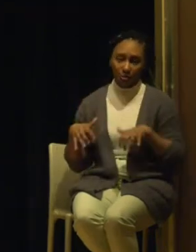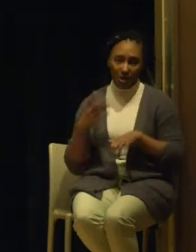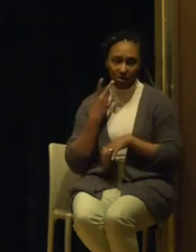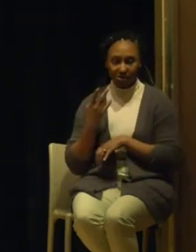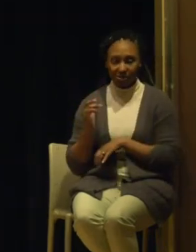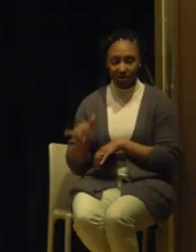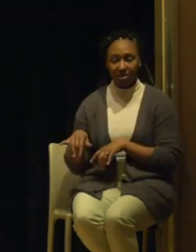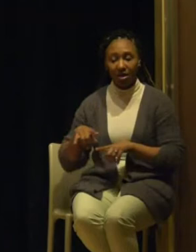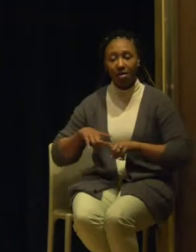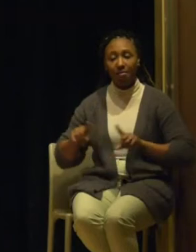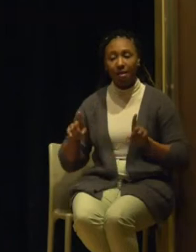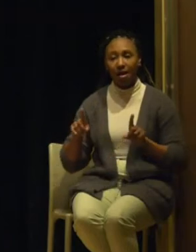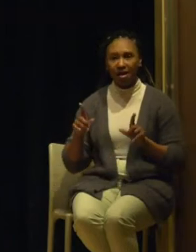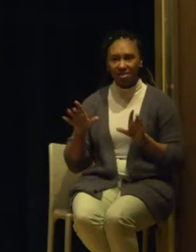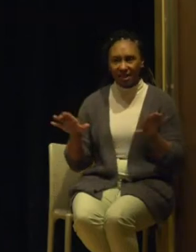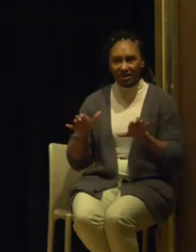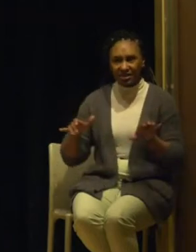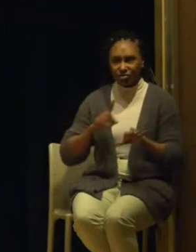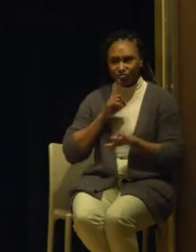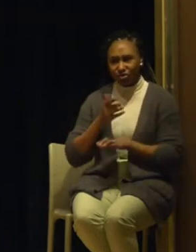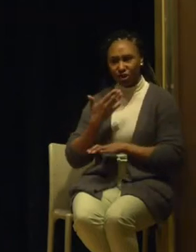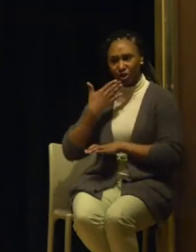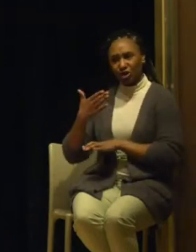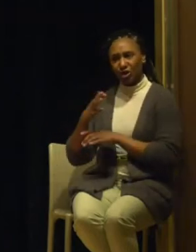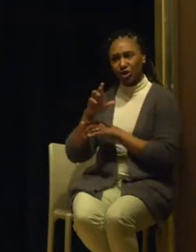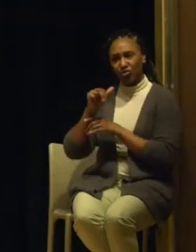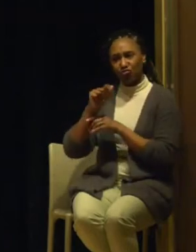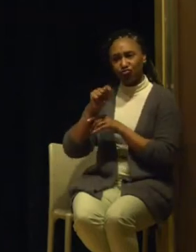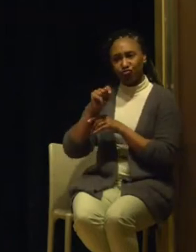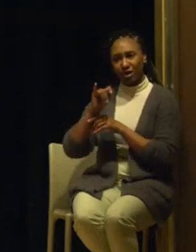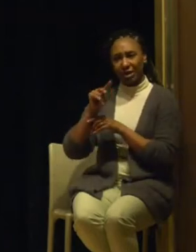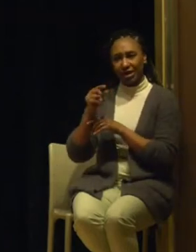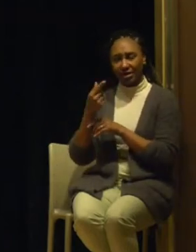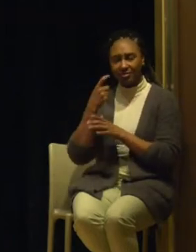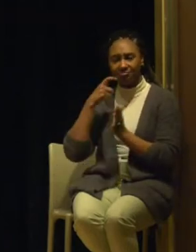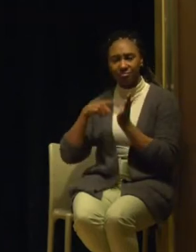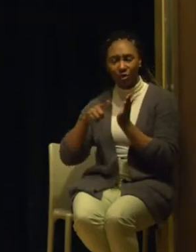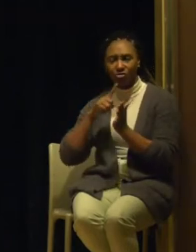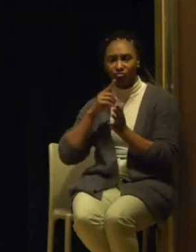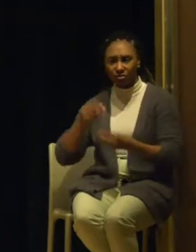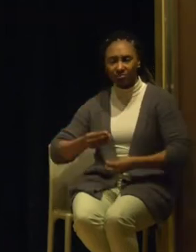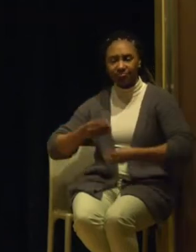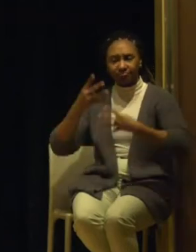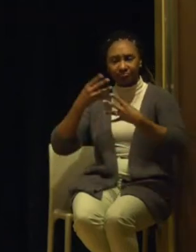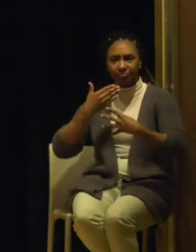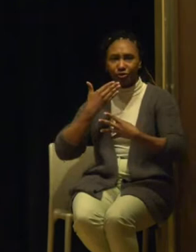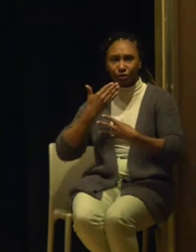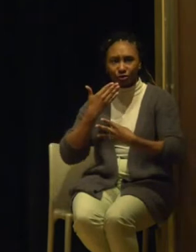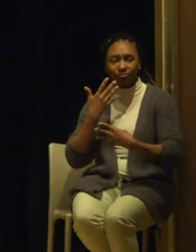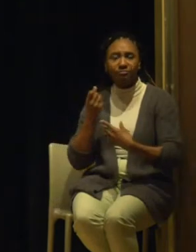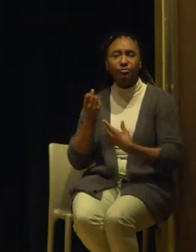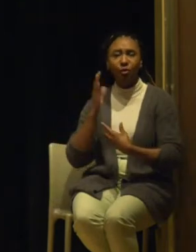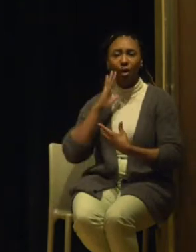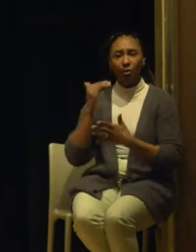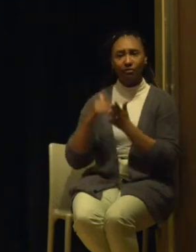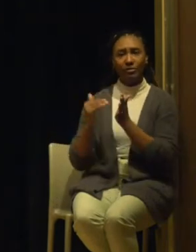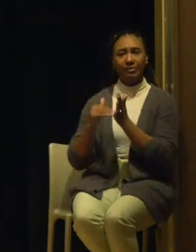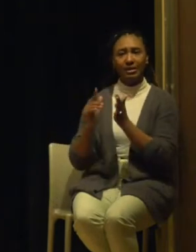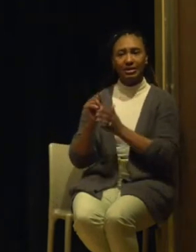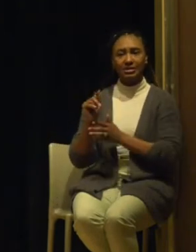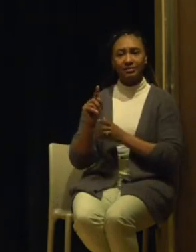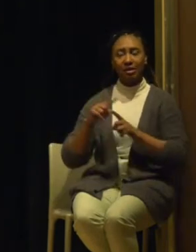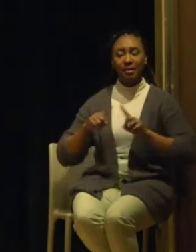Because they did really well in the ratings. Yeah. And it was fresh program. But anyway, so you know, people